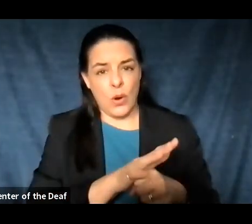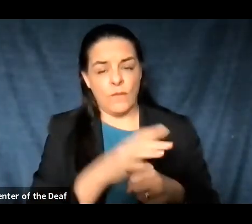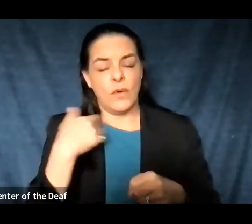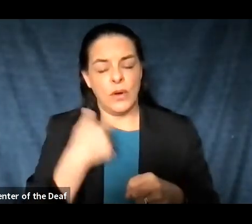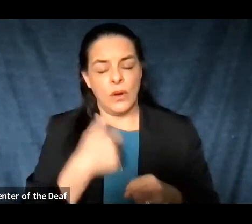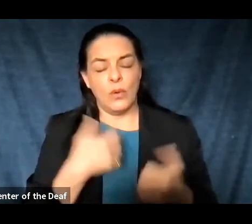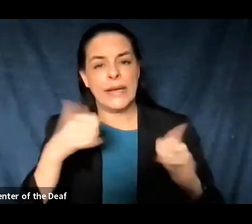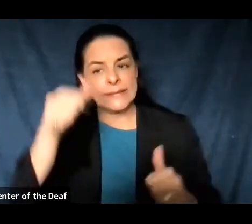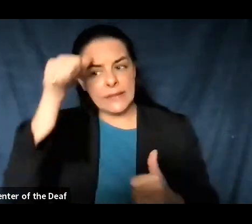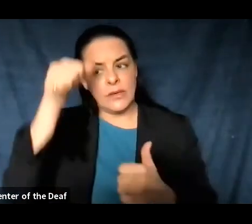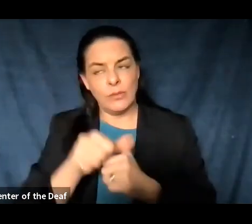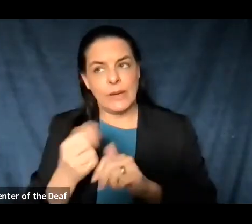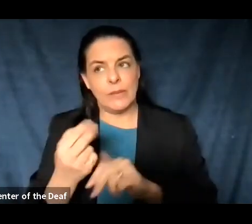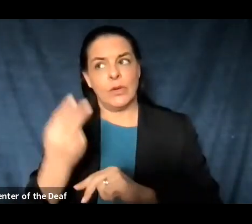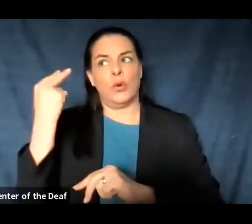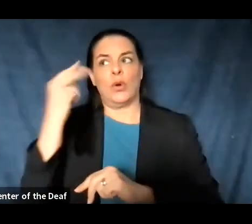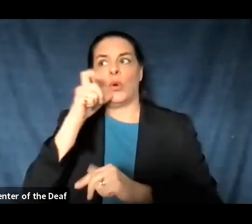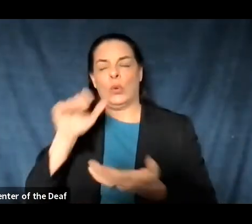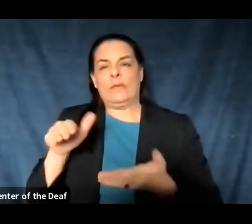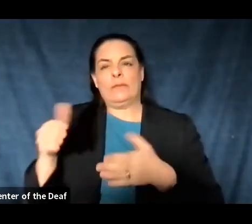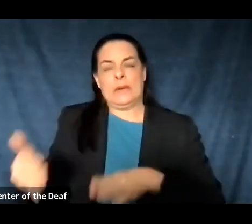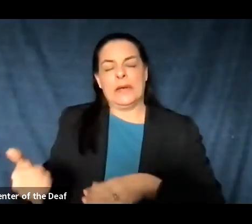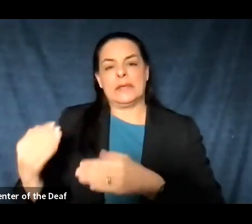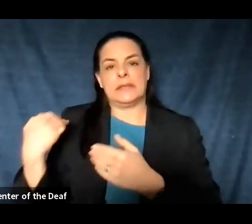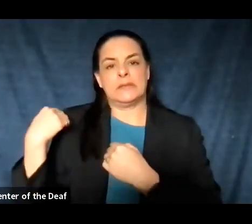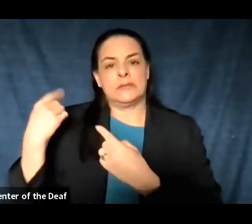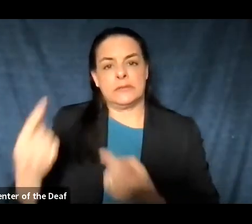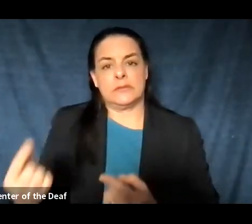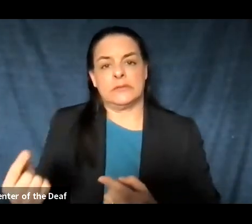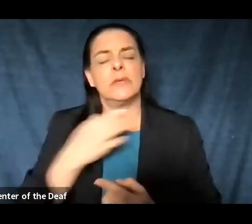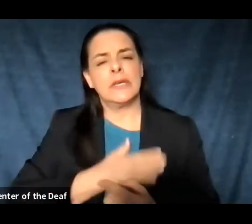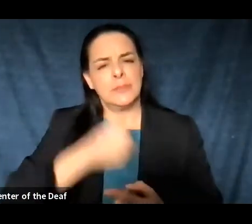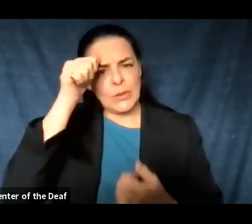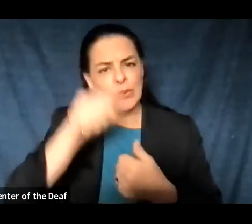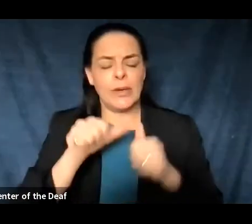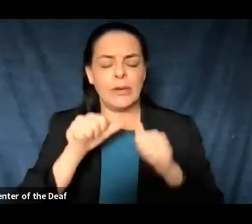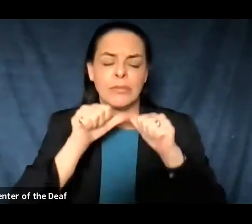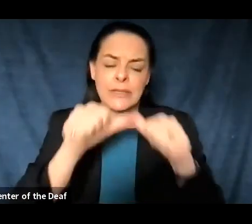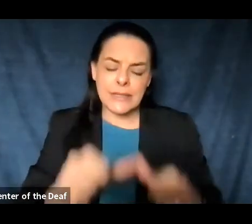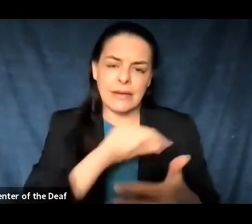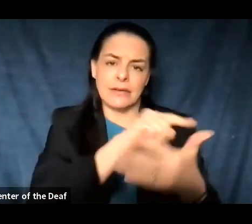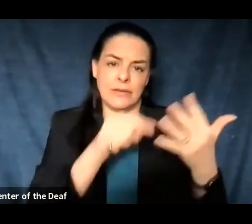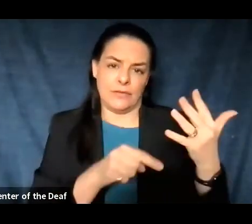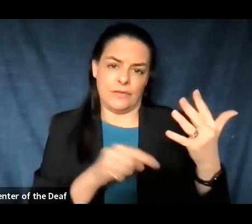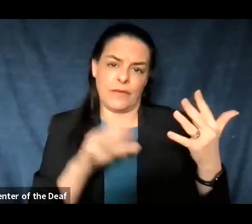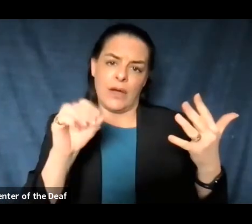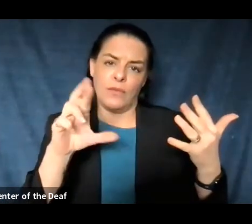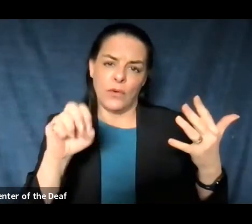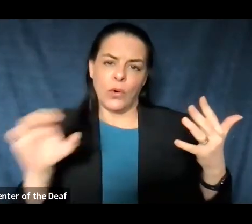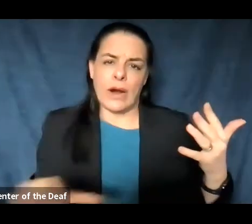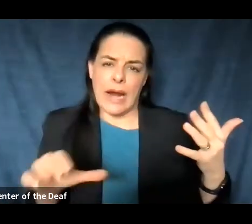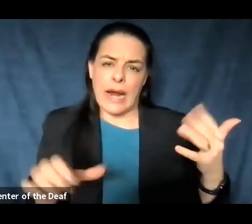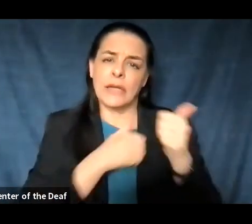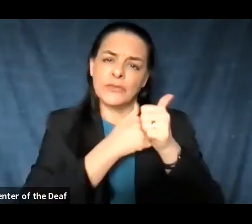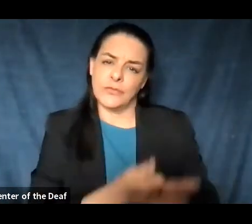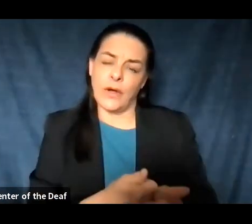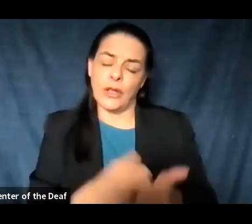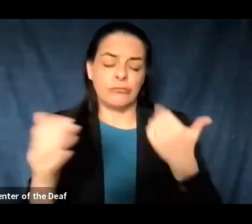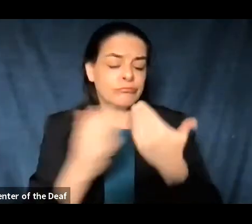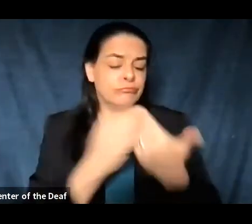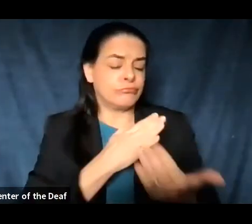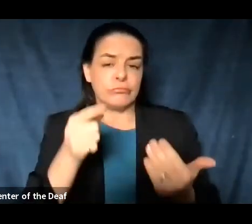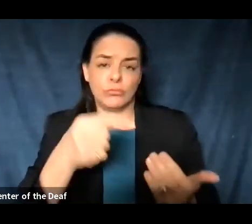we've lost. Please continue practicing the 5 core actions in all situations, regardless of whether or not you've been